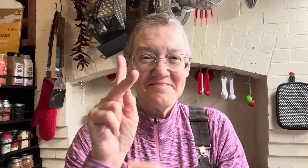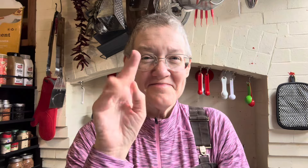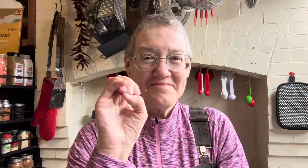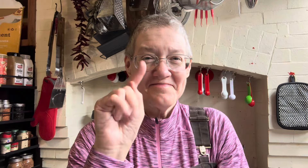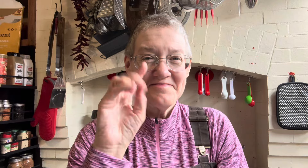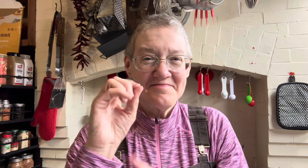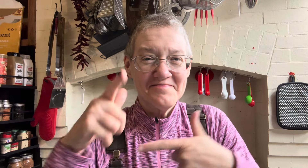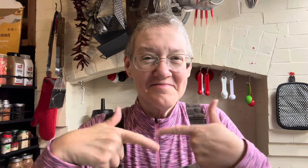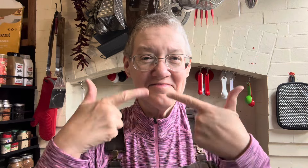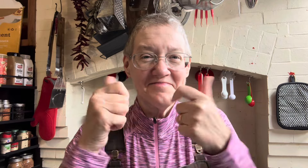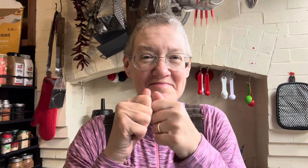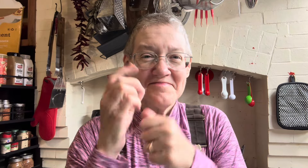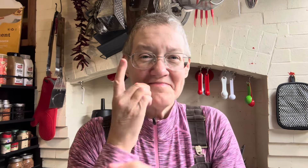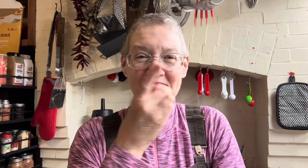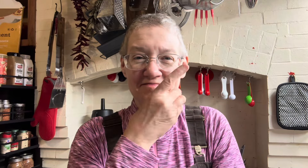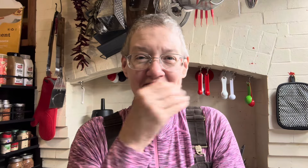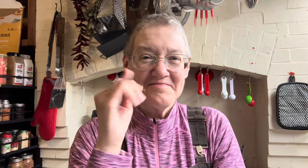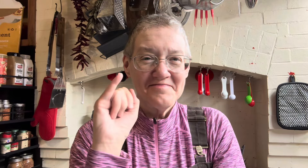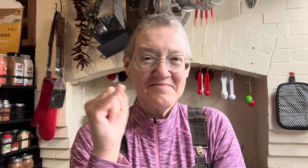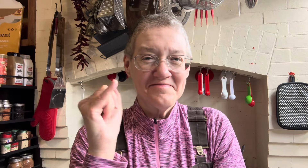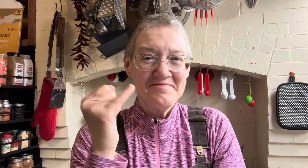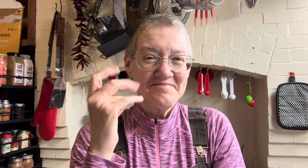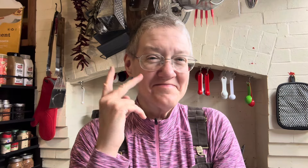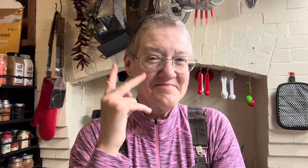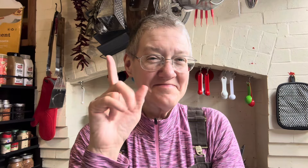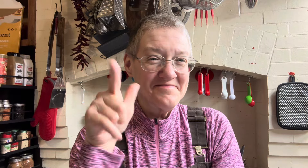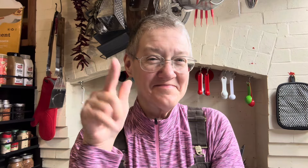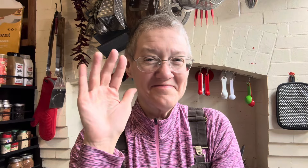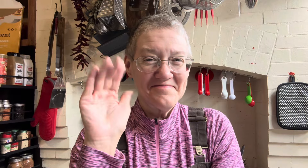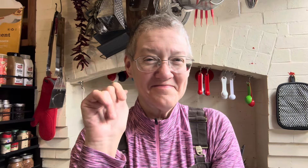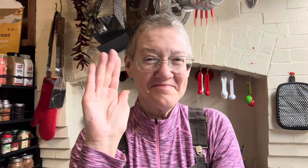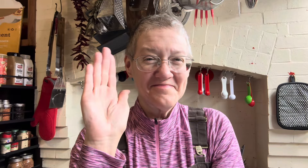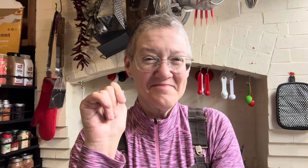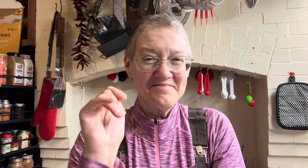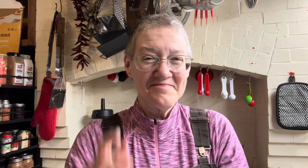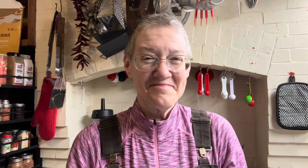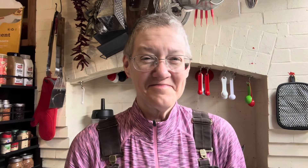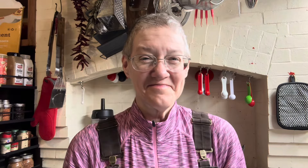Thank you for visiting Keto Living with Dale and Judith. See you later. Bye-bye.